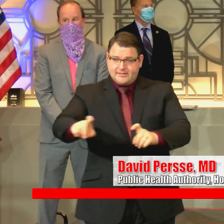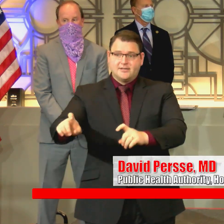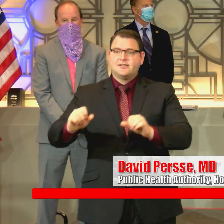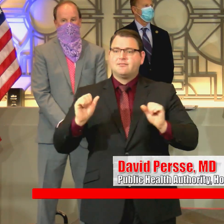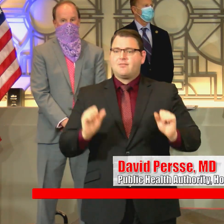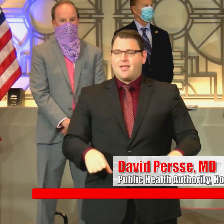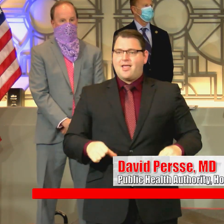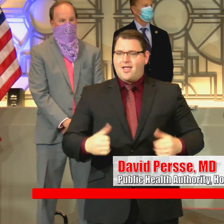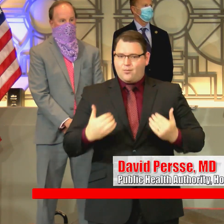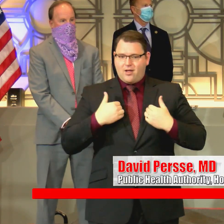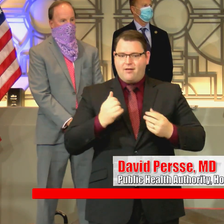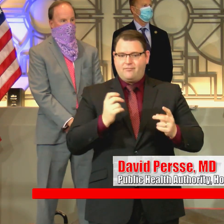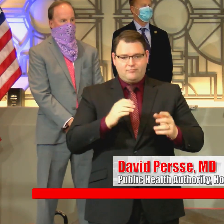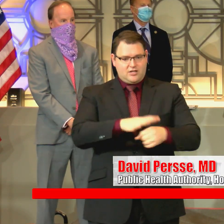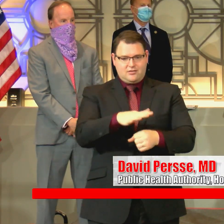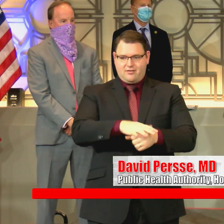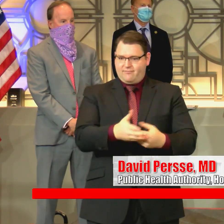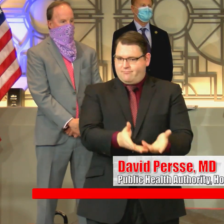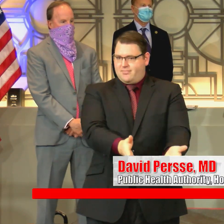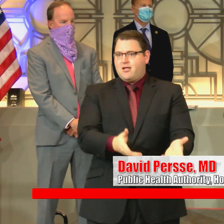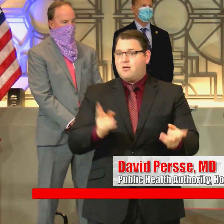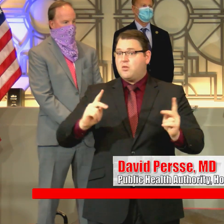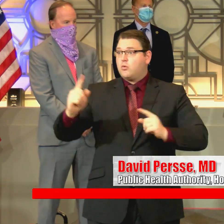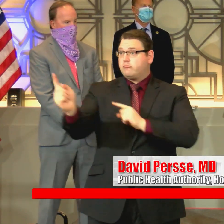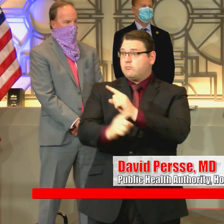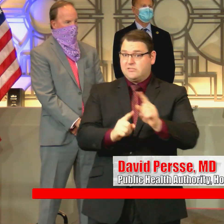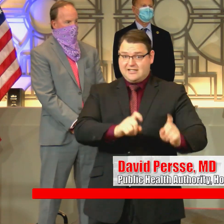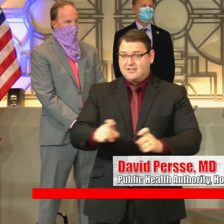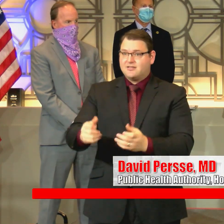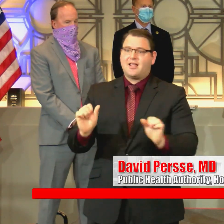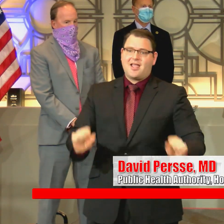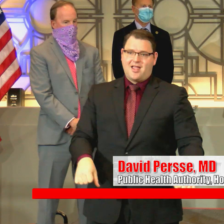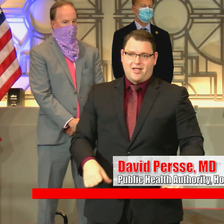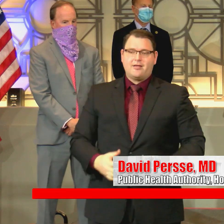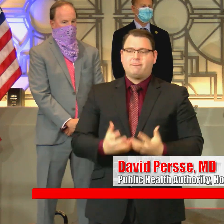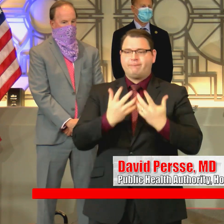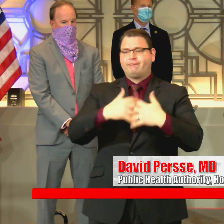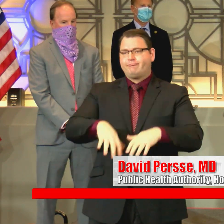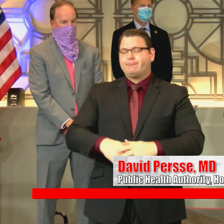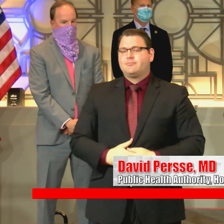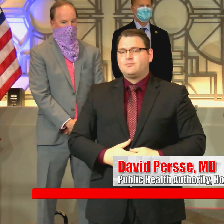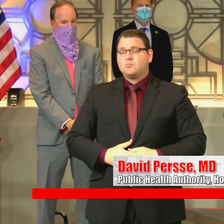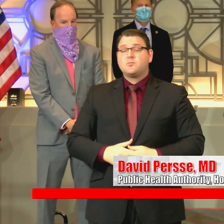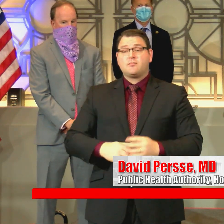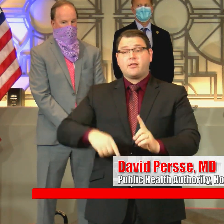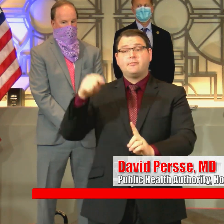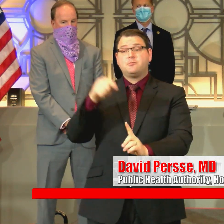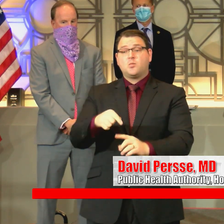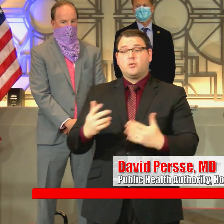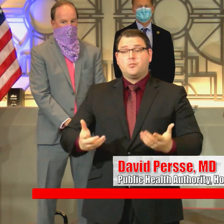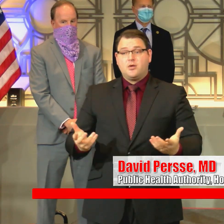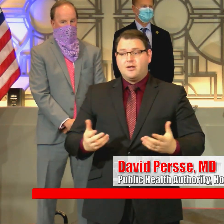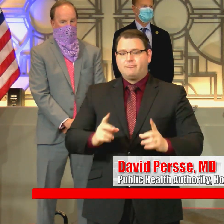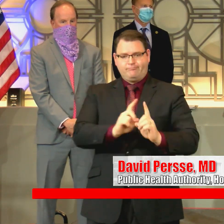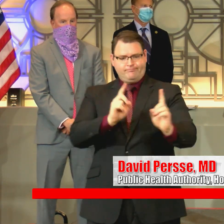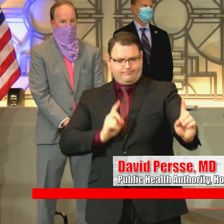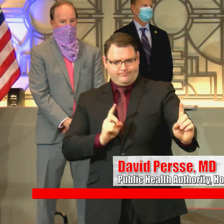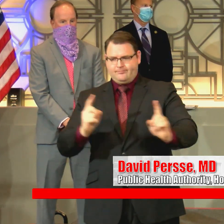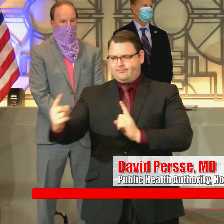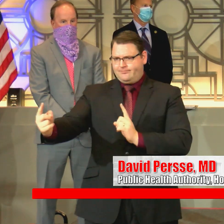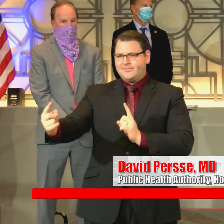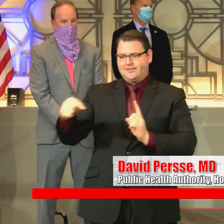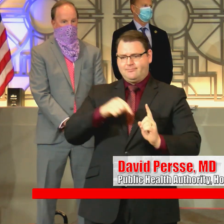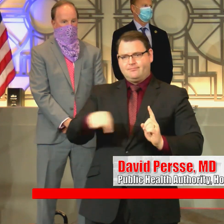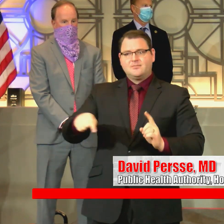get tested. A couple of other things I want to point out that the mayor touched on is that the social distancing works. We had a graphic here